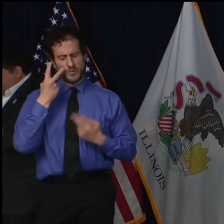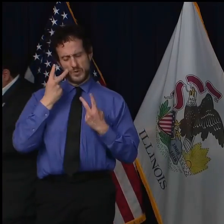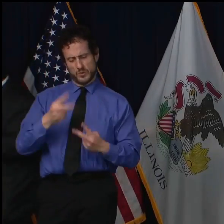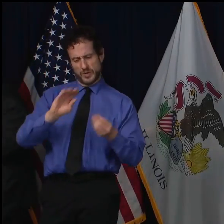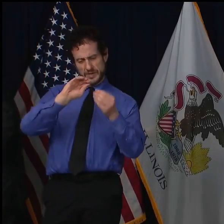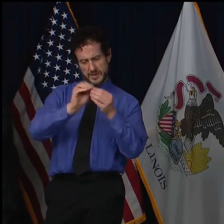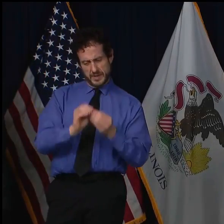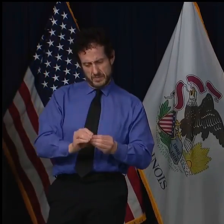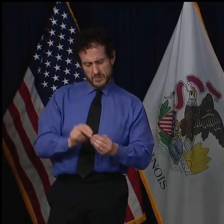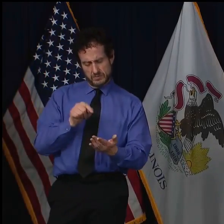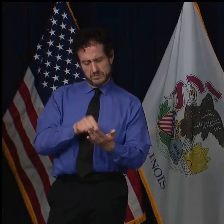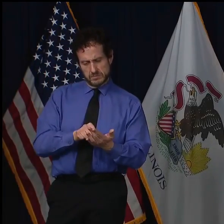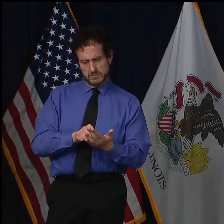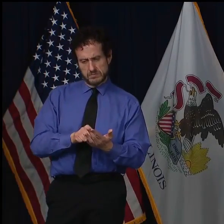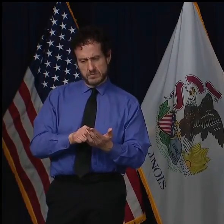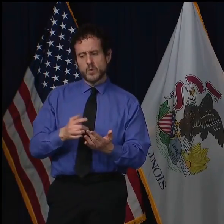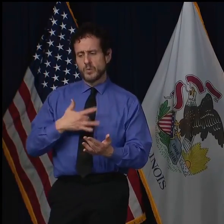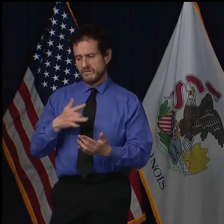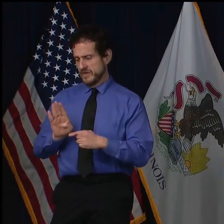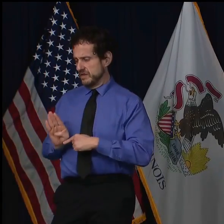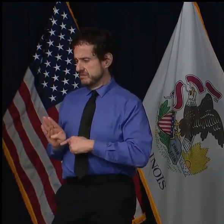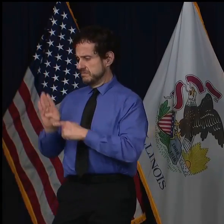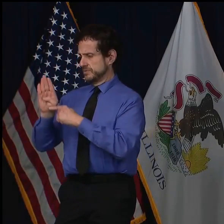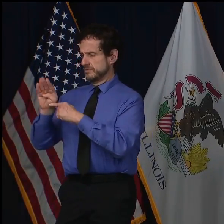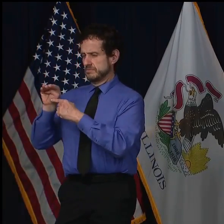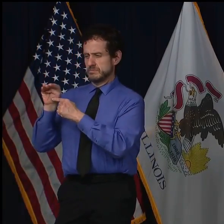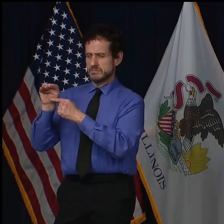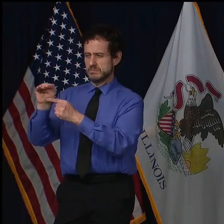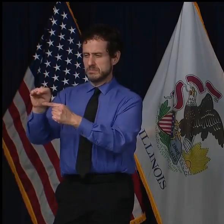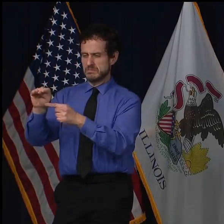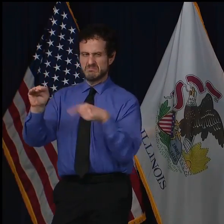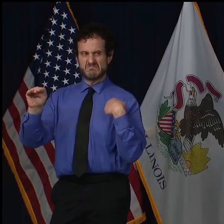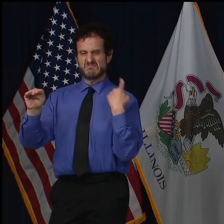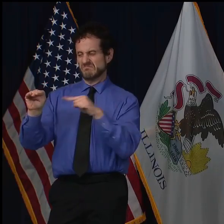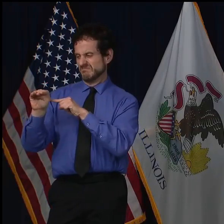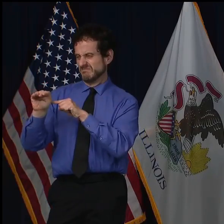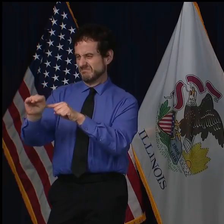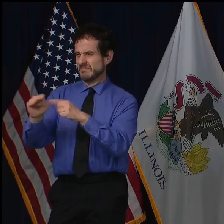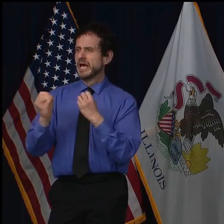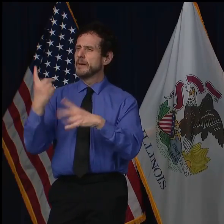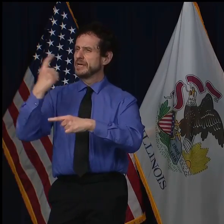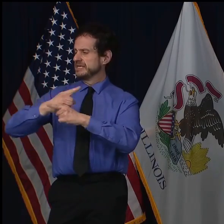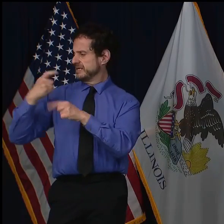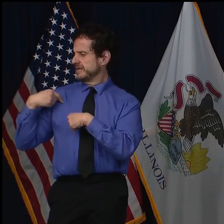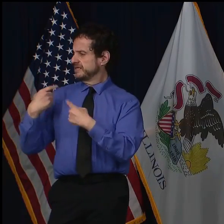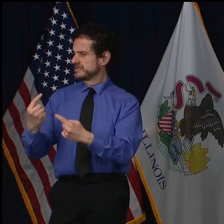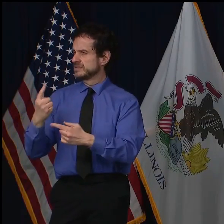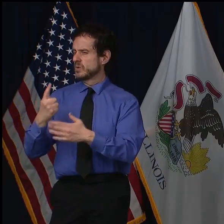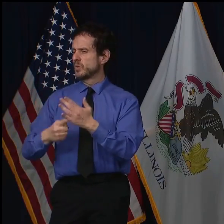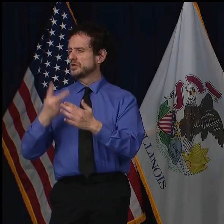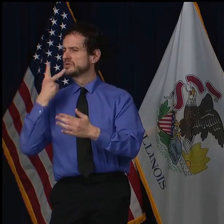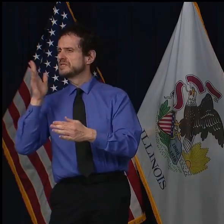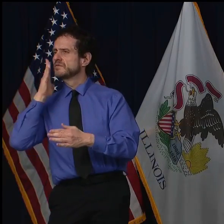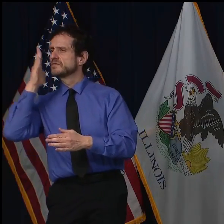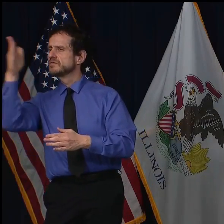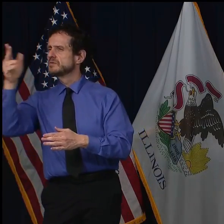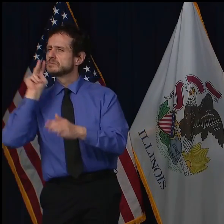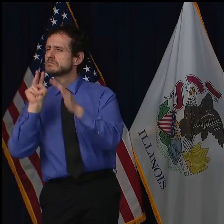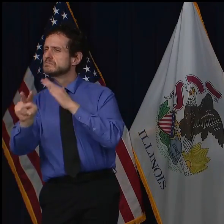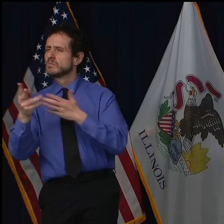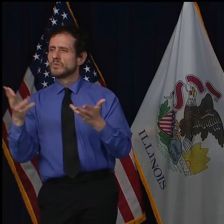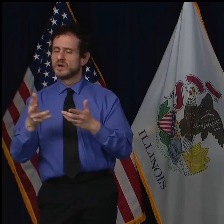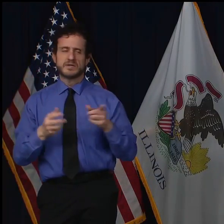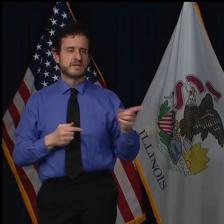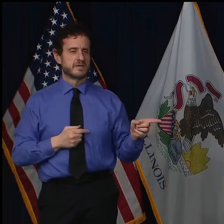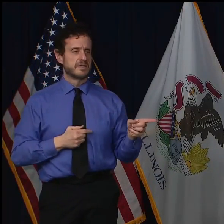We've plateaued, it appears. How many days have we plateaued, and what do you see looking at all of this? Yeah, no, I think